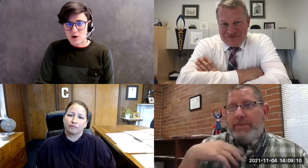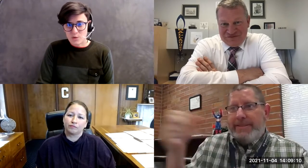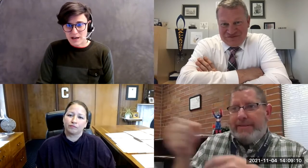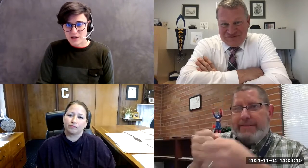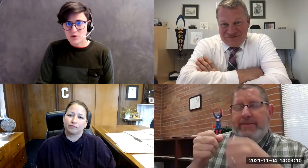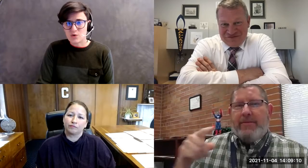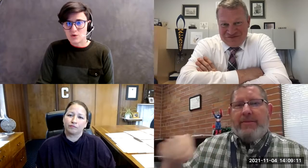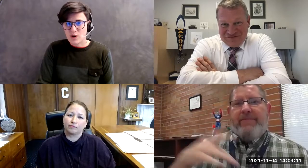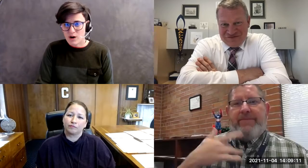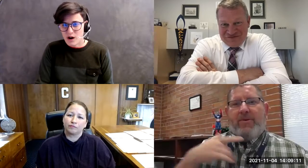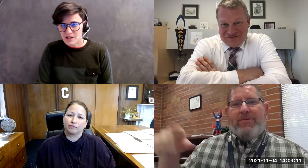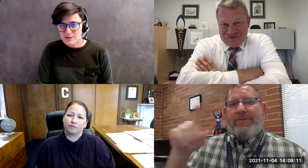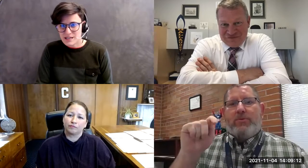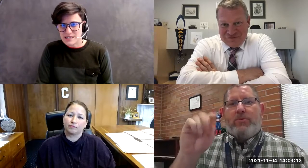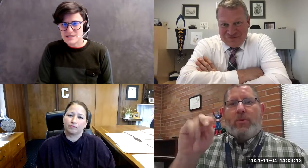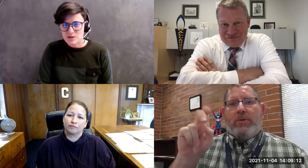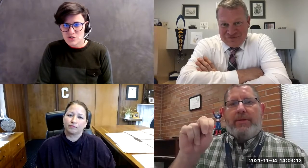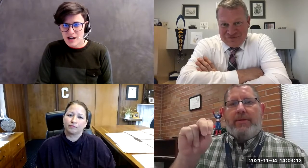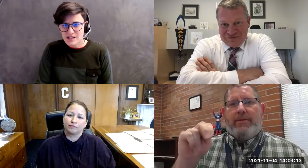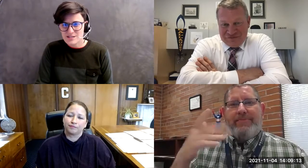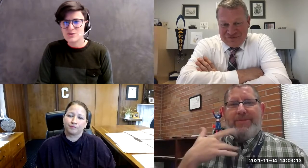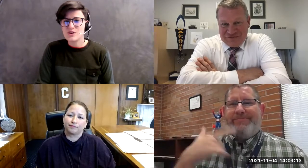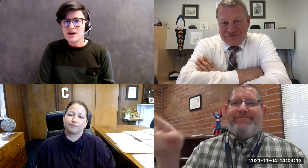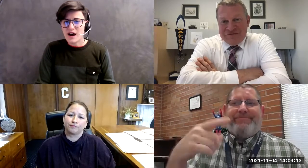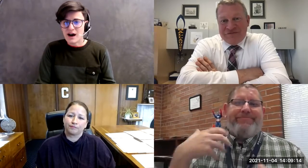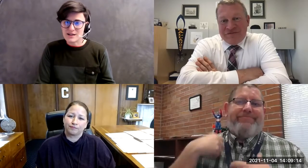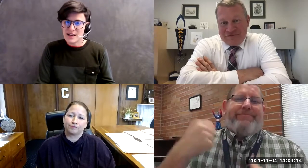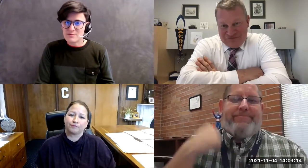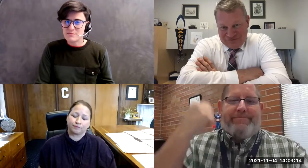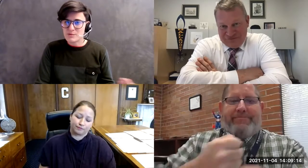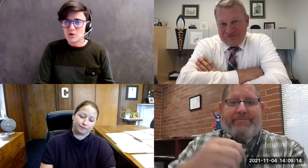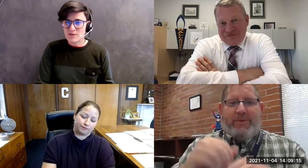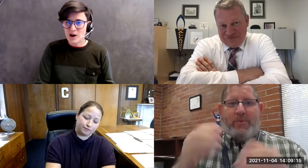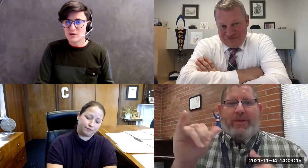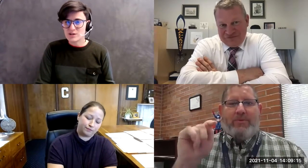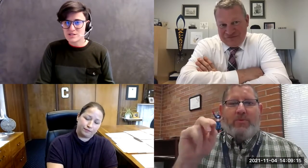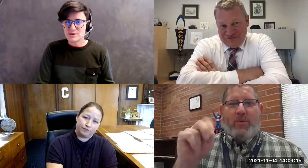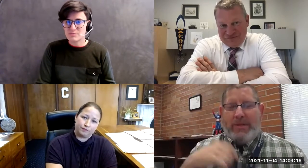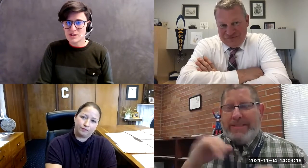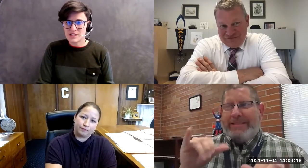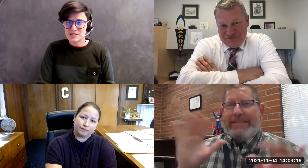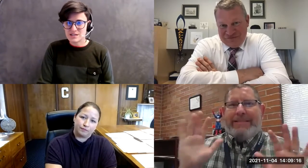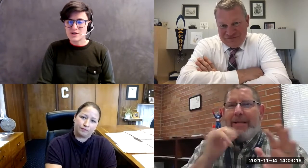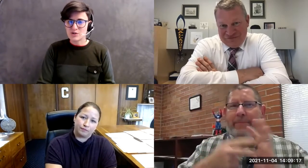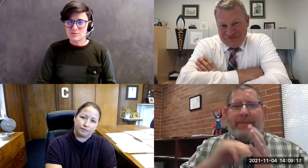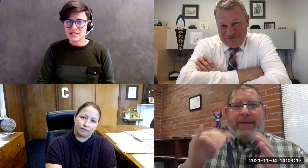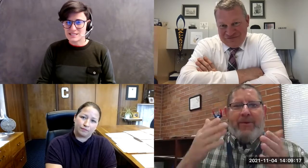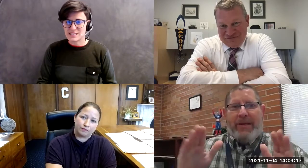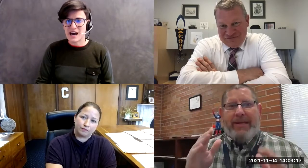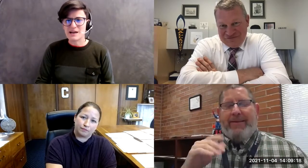are white who are on committees, and we're trying to get people of color to be put into groups like DEI,